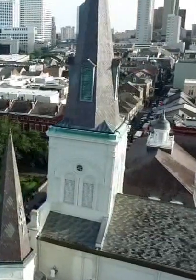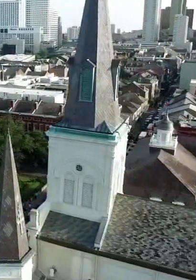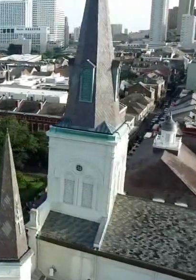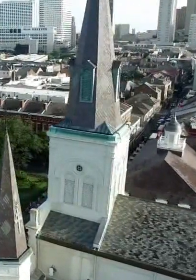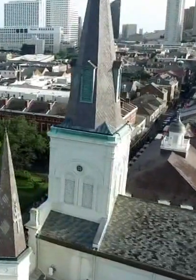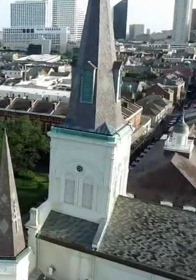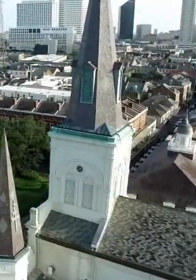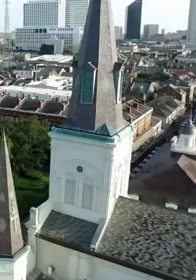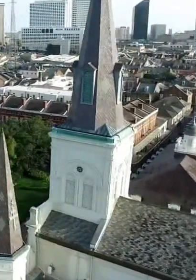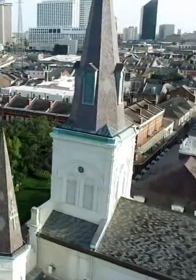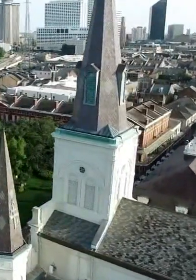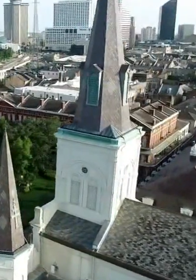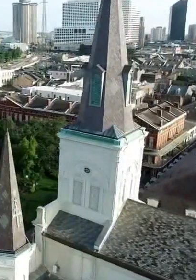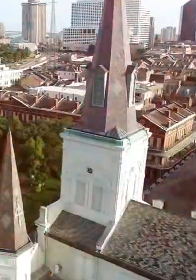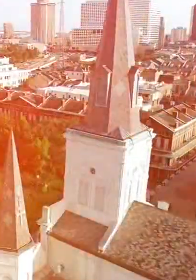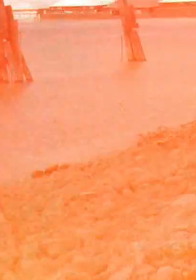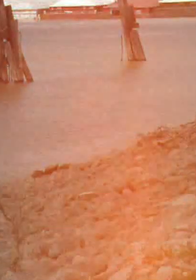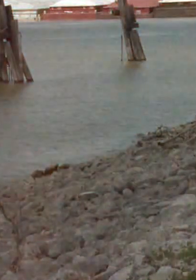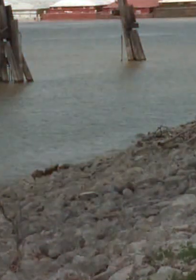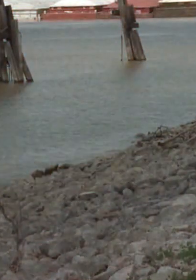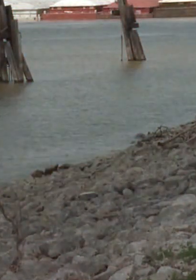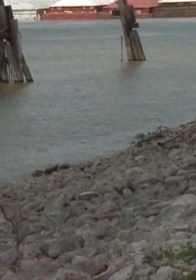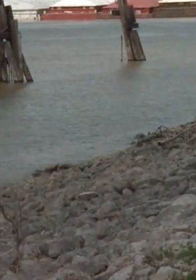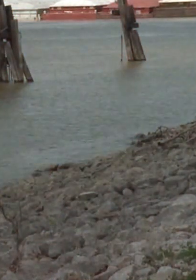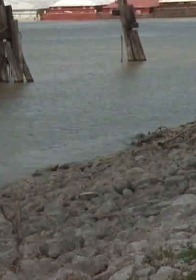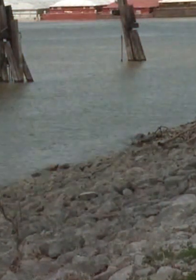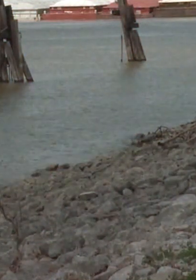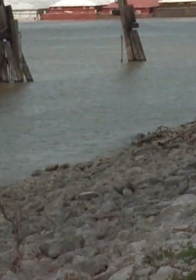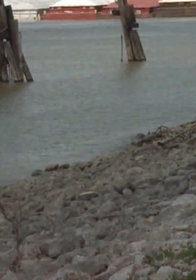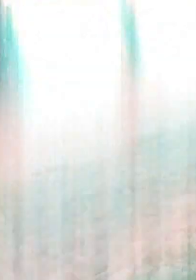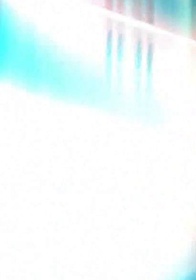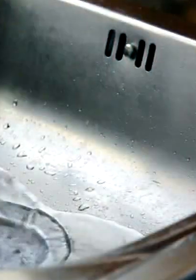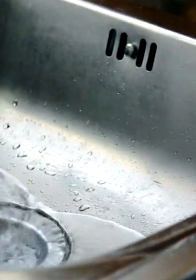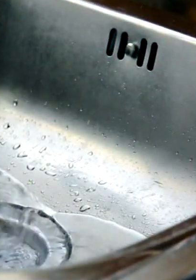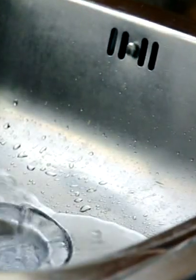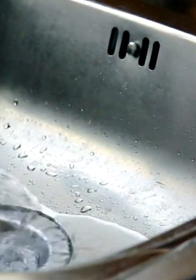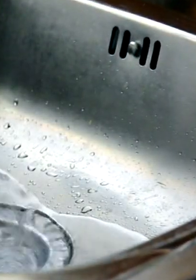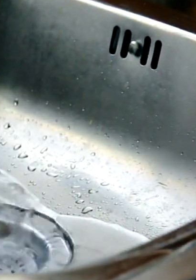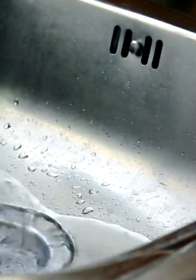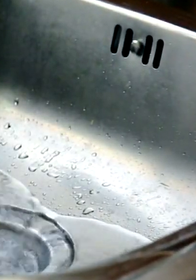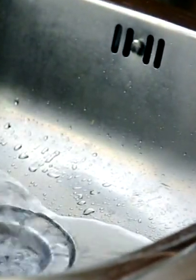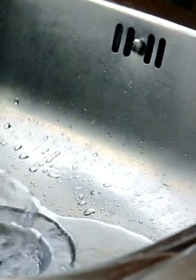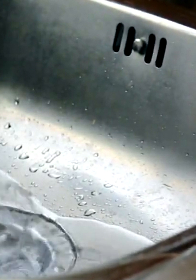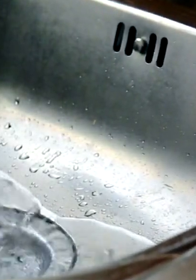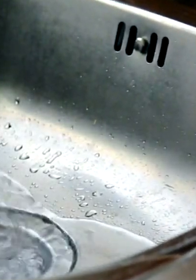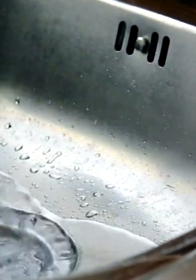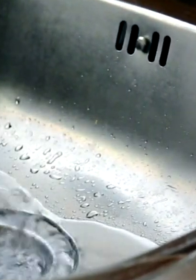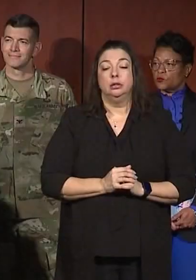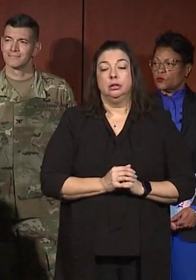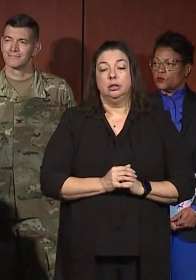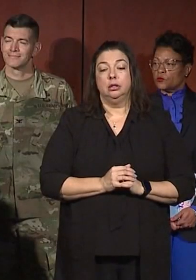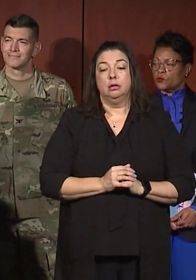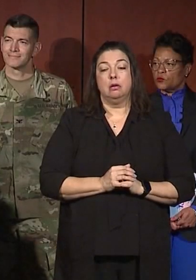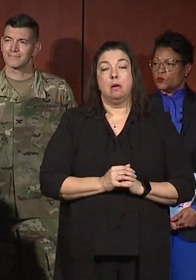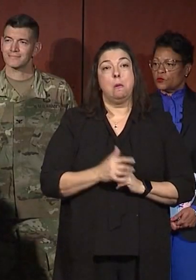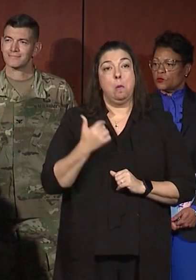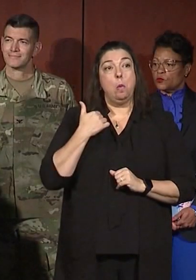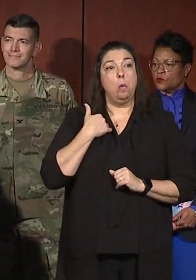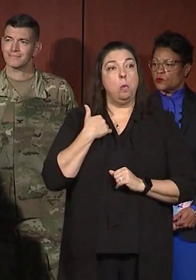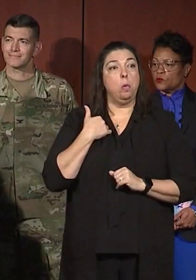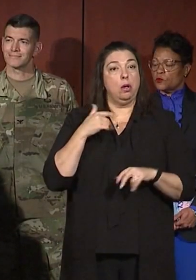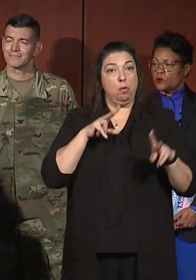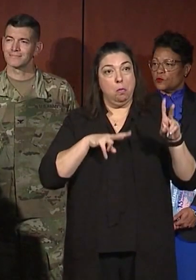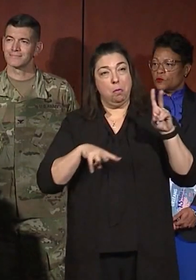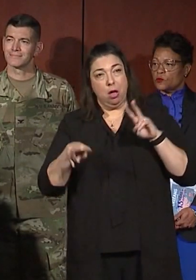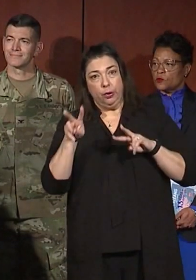This morning, an emergency declaration over the threat of saltwater entering the water supply in southern Louisiana. We are monitoring